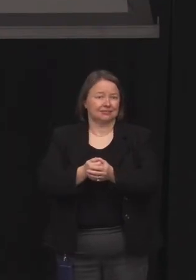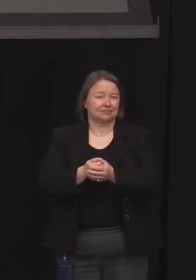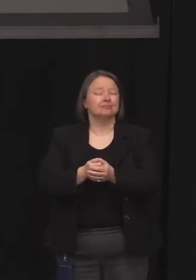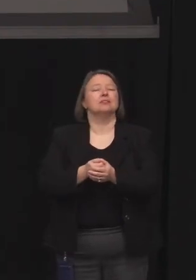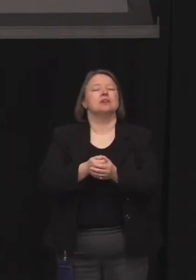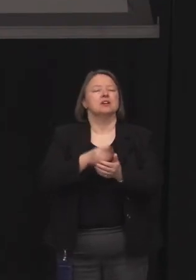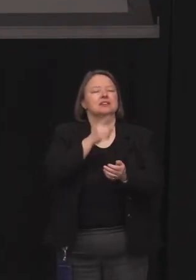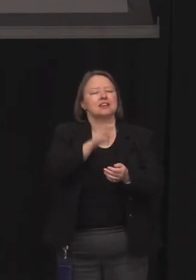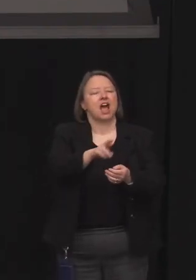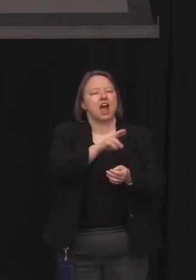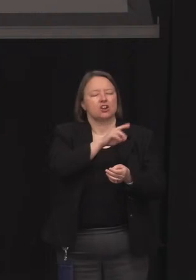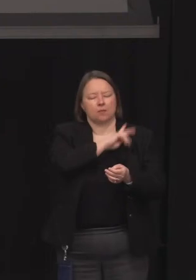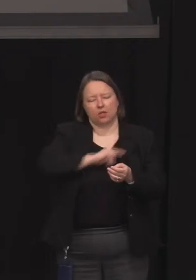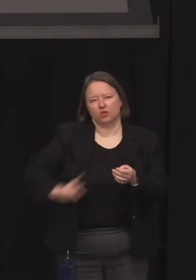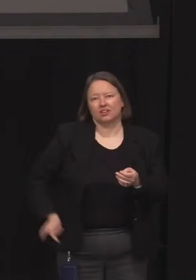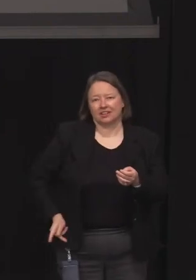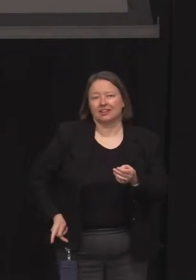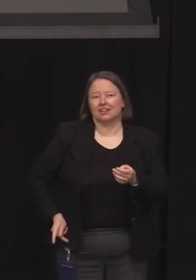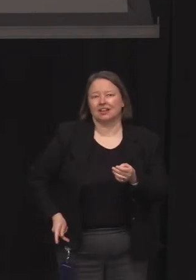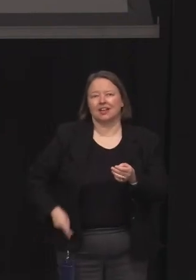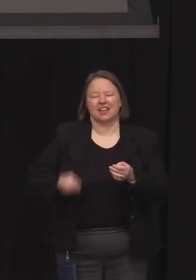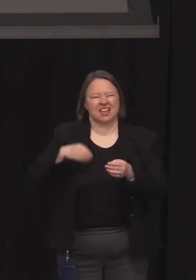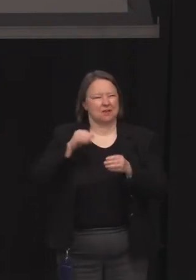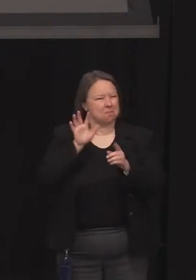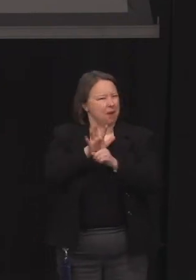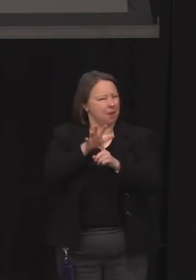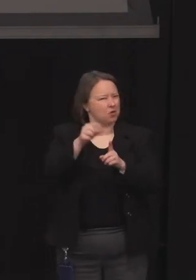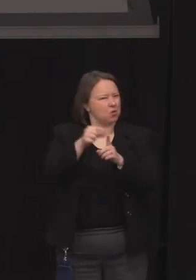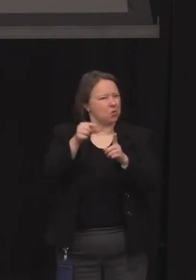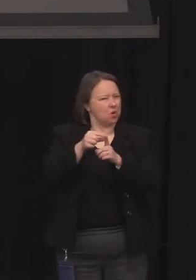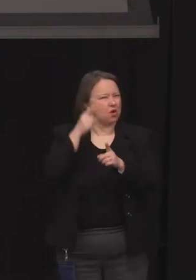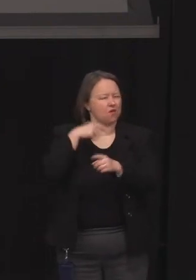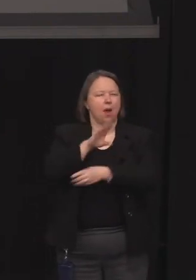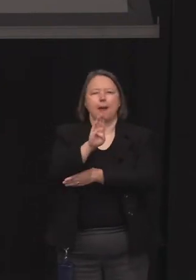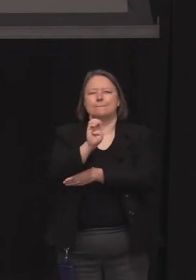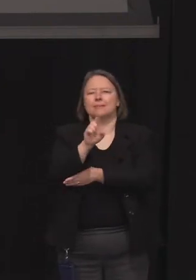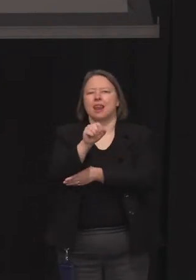But Dr. King popularized the word beloved with the title of his book,